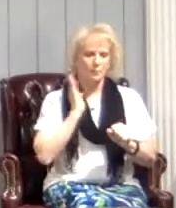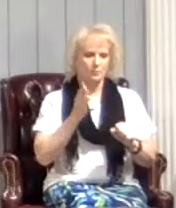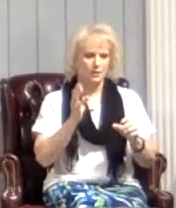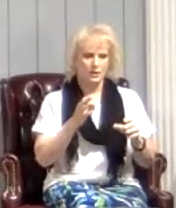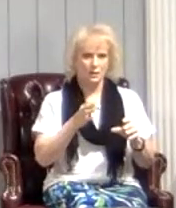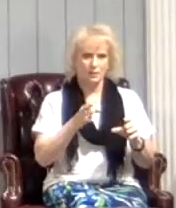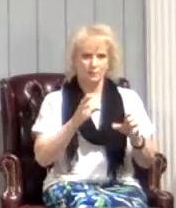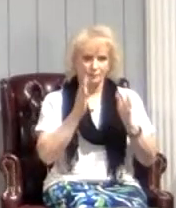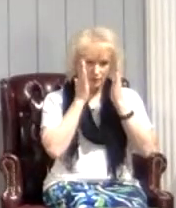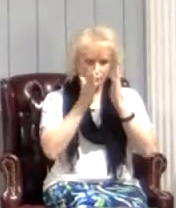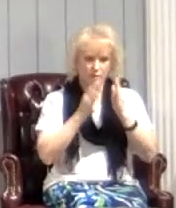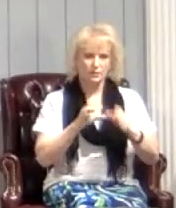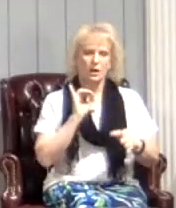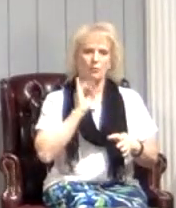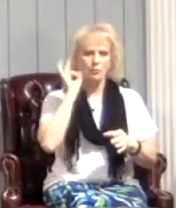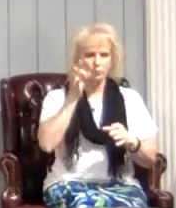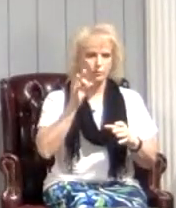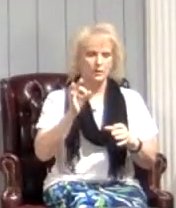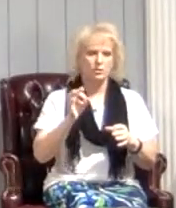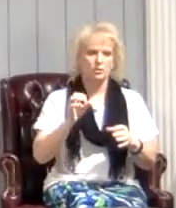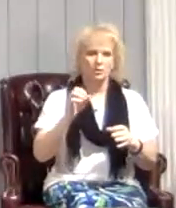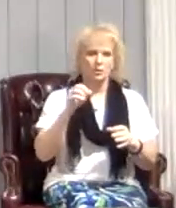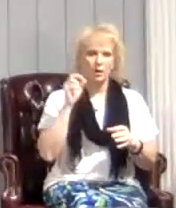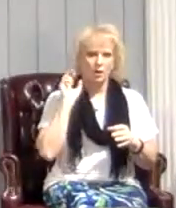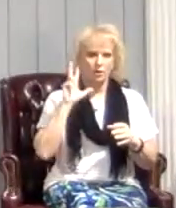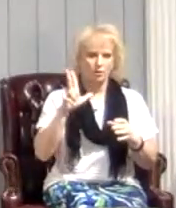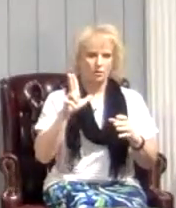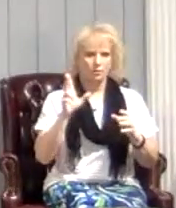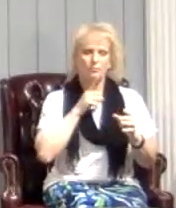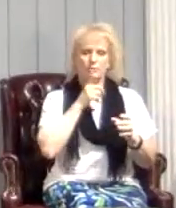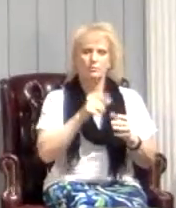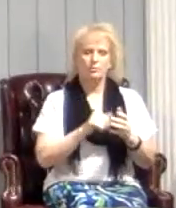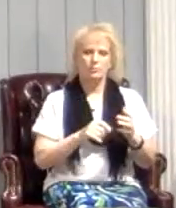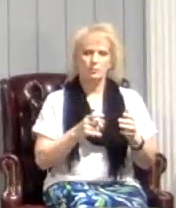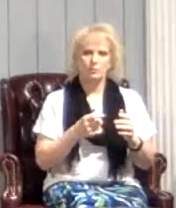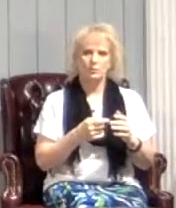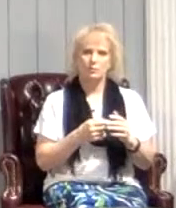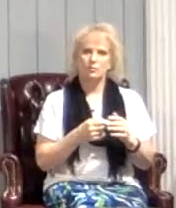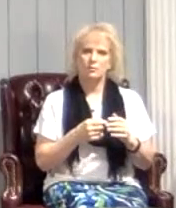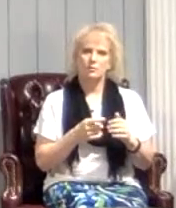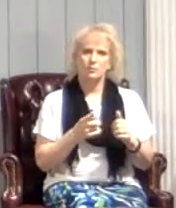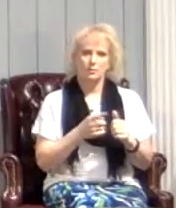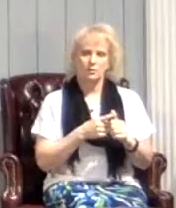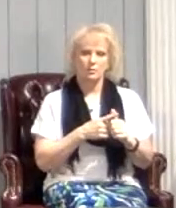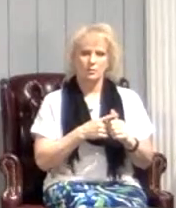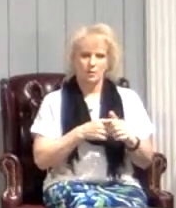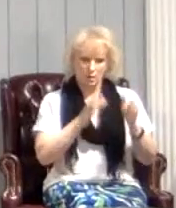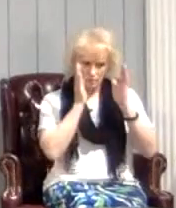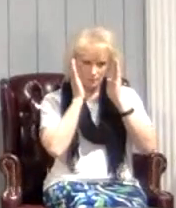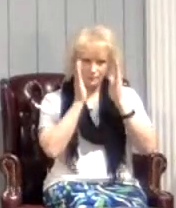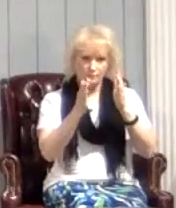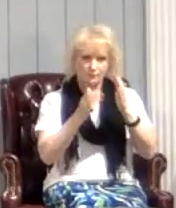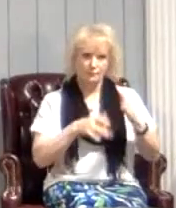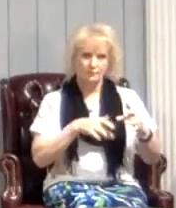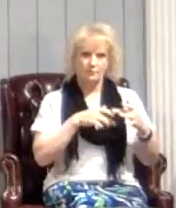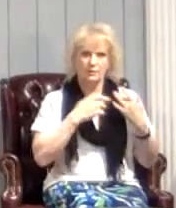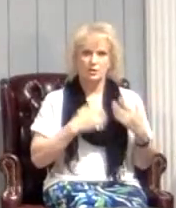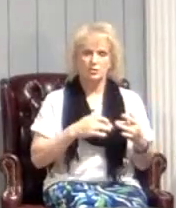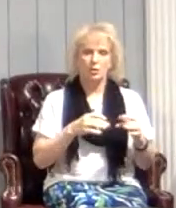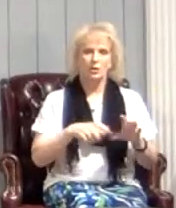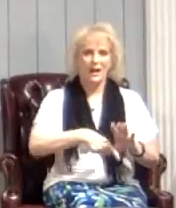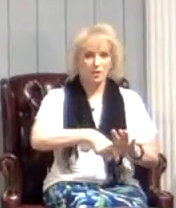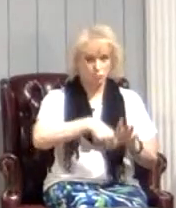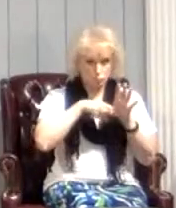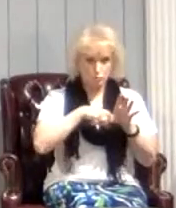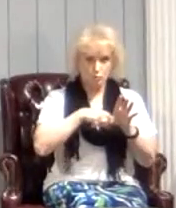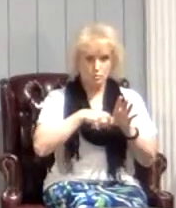So out of Psalm 57, I want to speak first of all today about the fact that that the fixed heart has roots